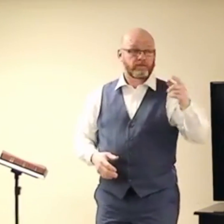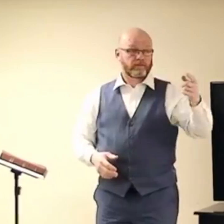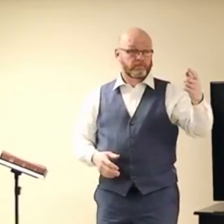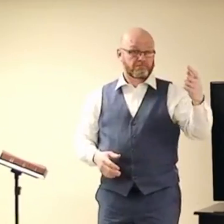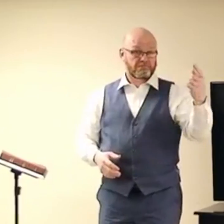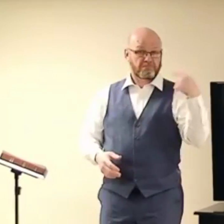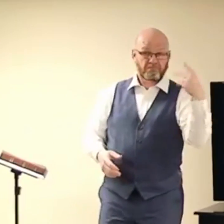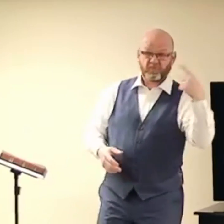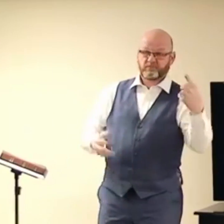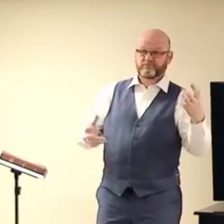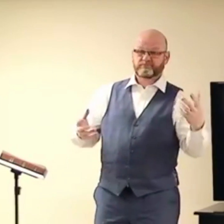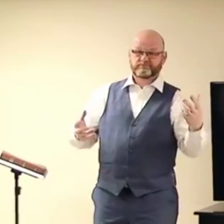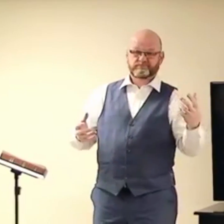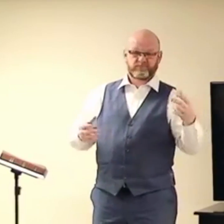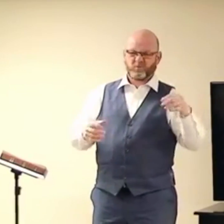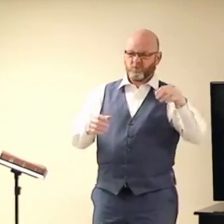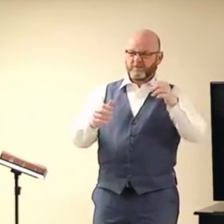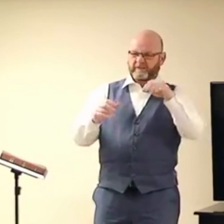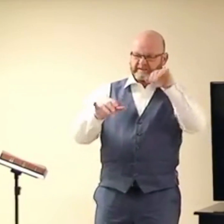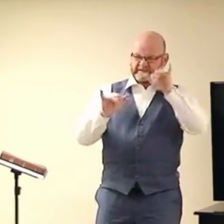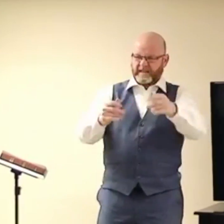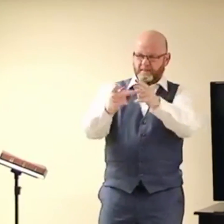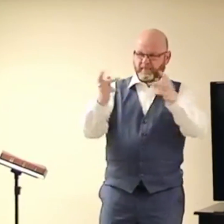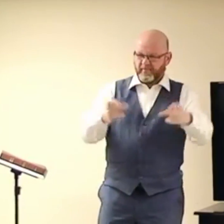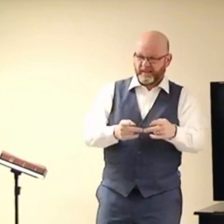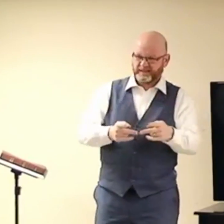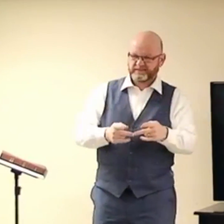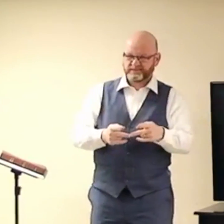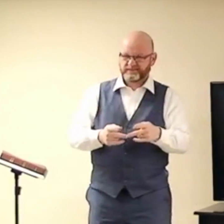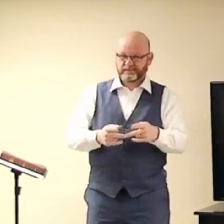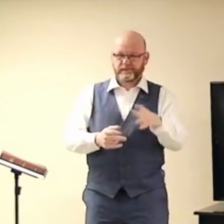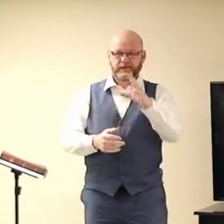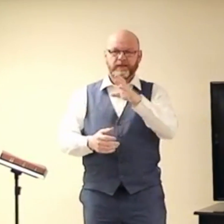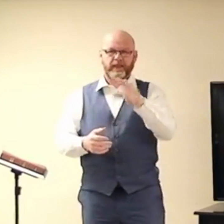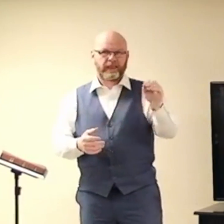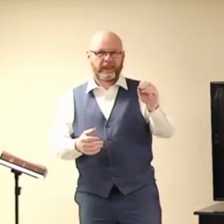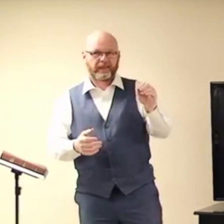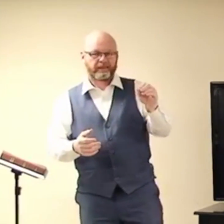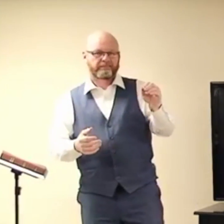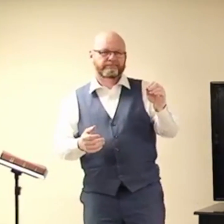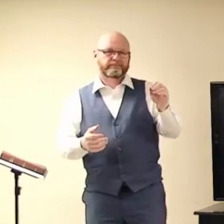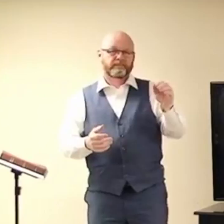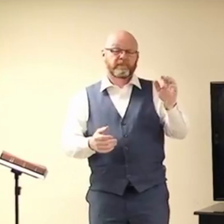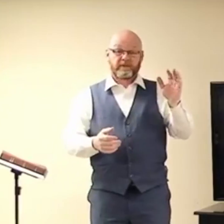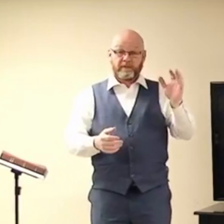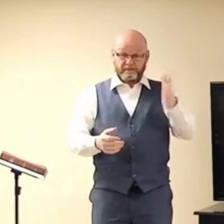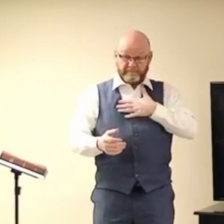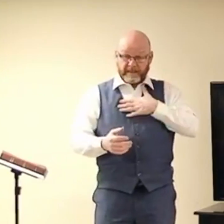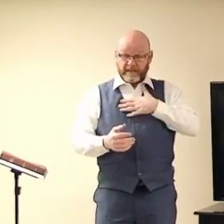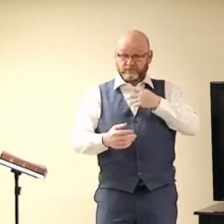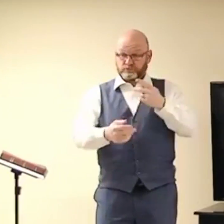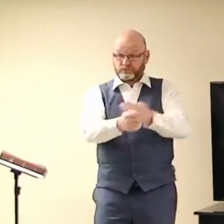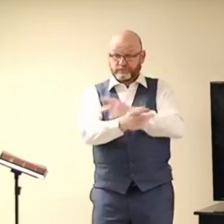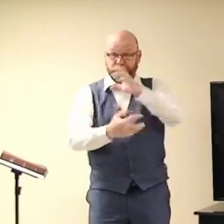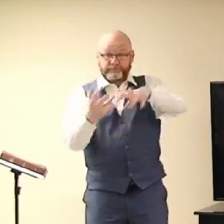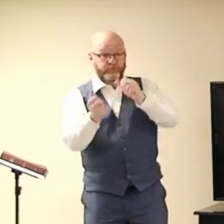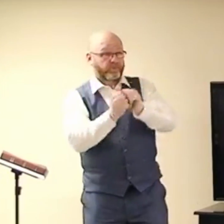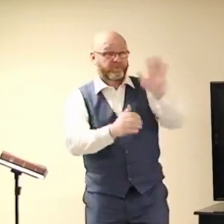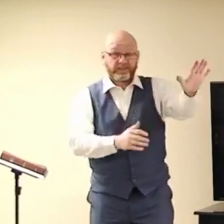And if the two of us were in a place together and my